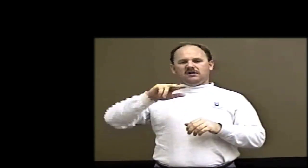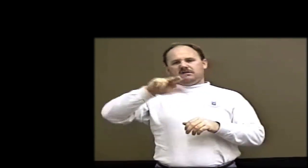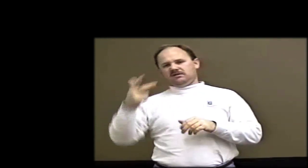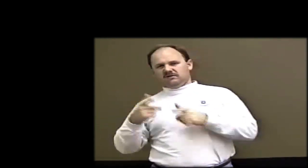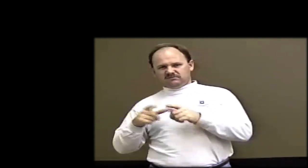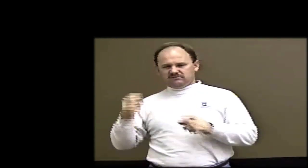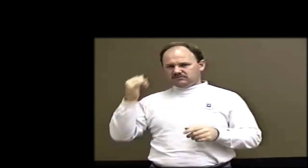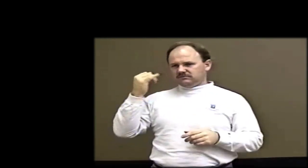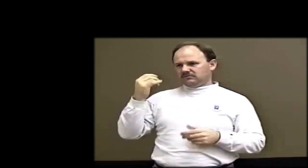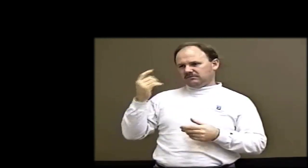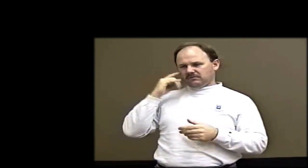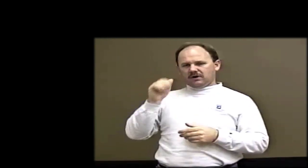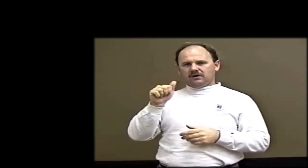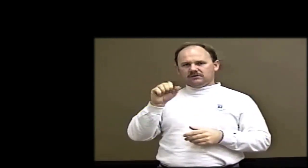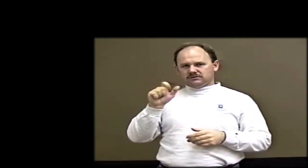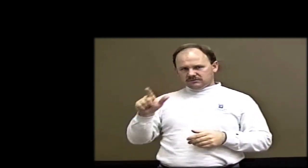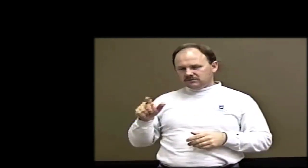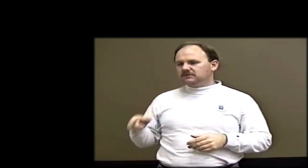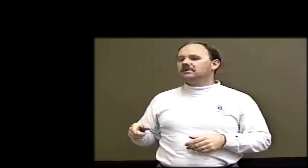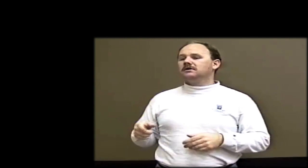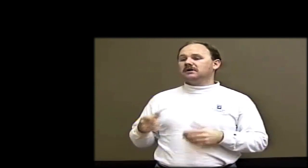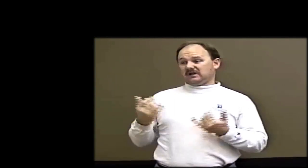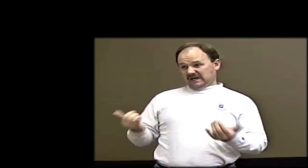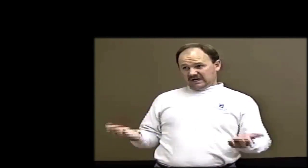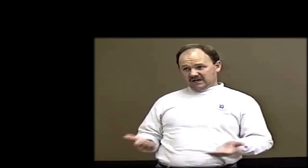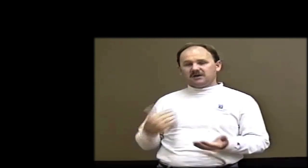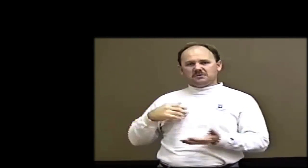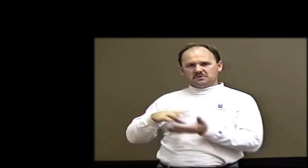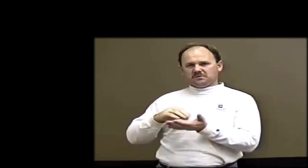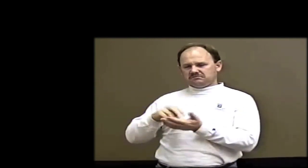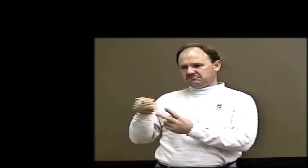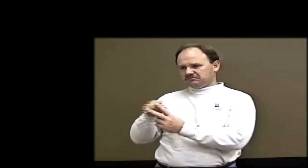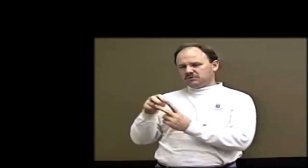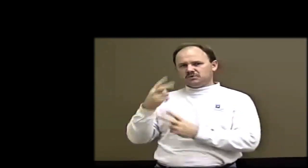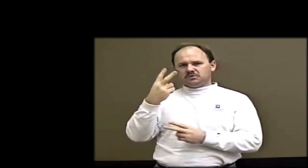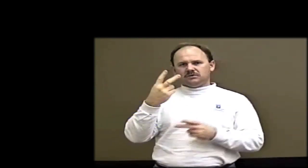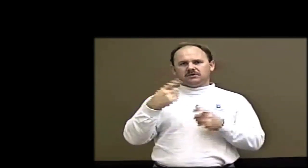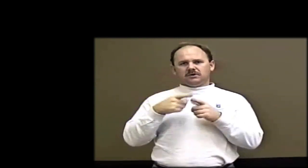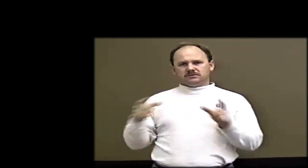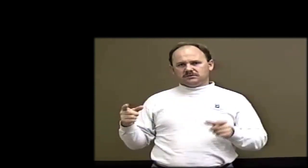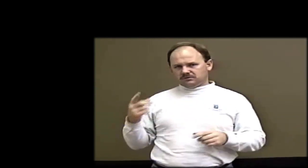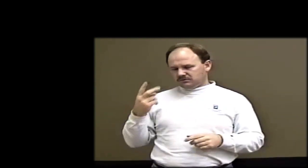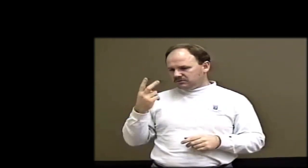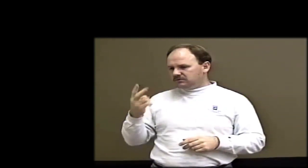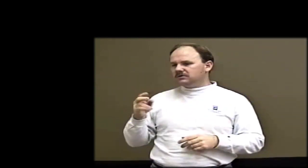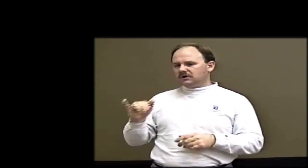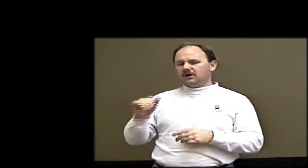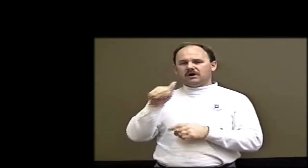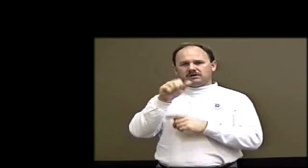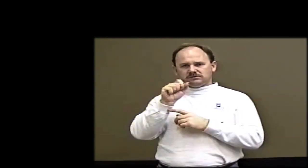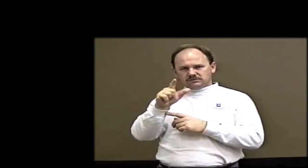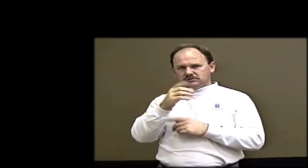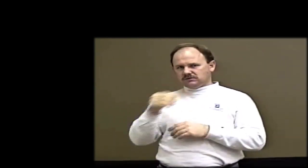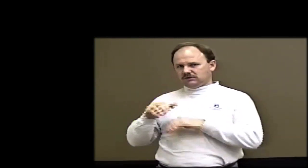States, I had to go back through the process of learning another language. I worked at it and eventually learned my third language, American Sign